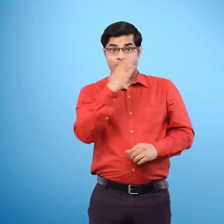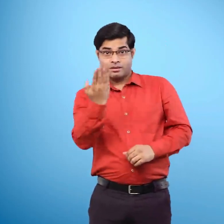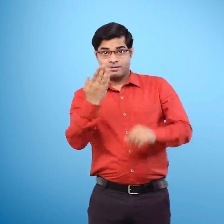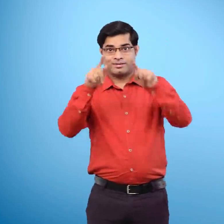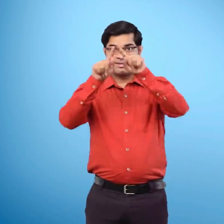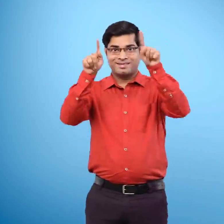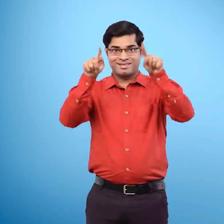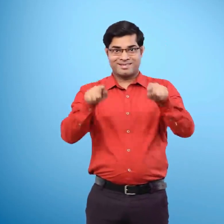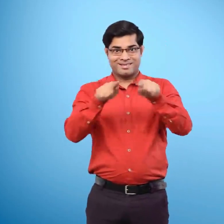Box 2.